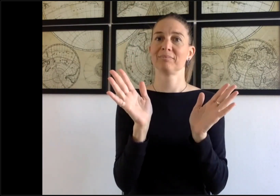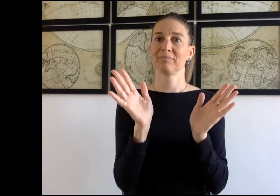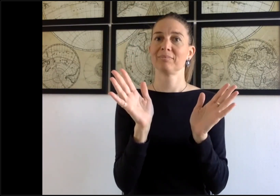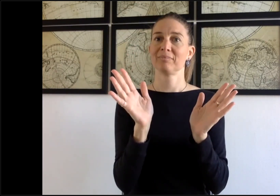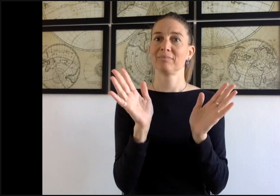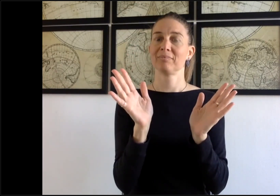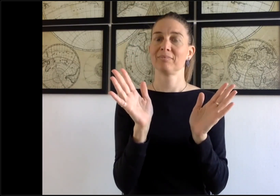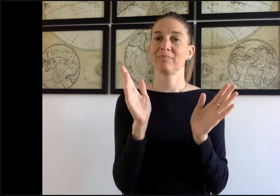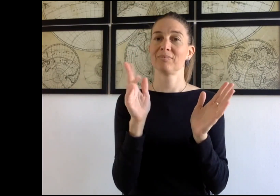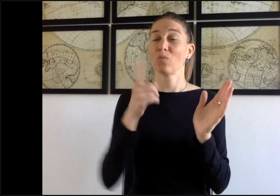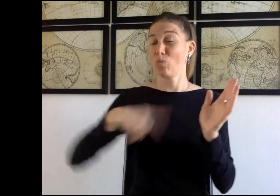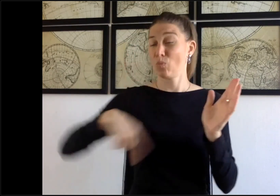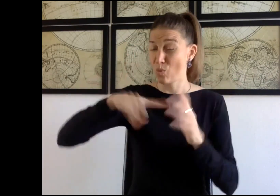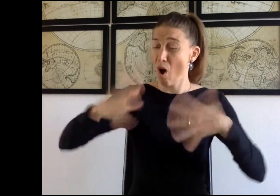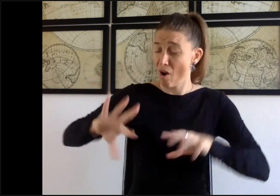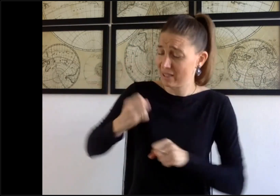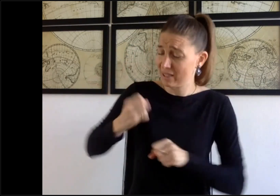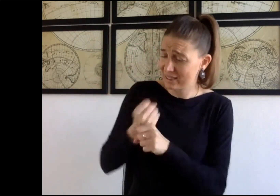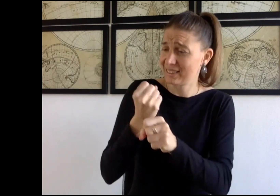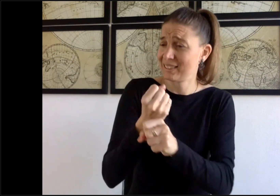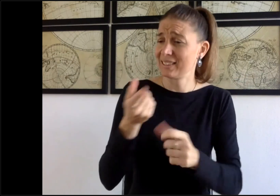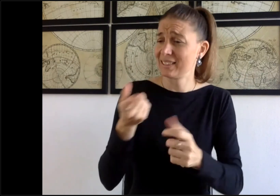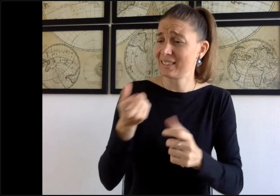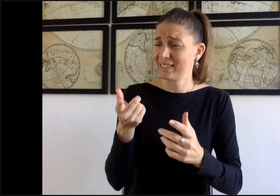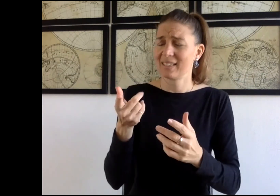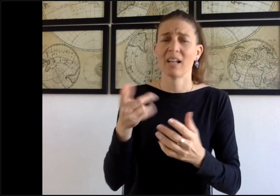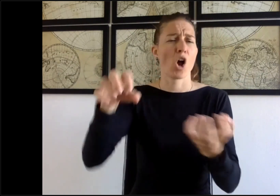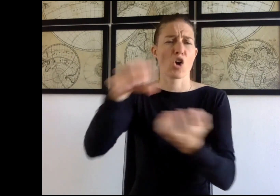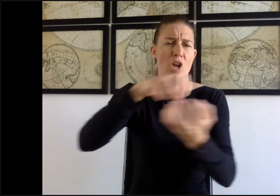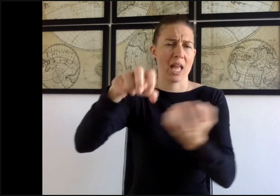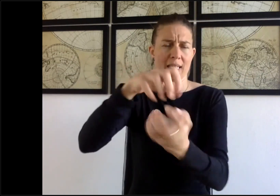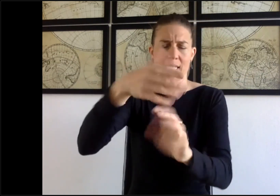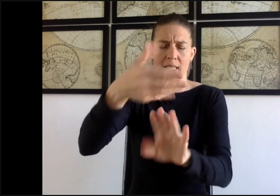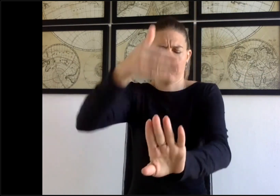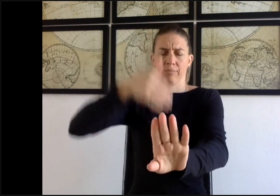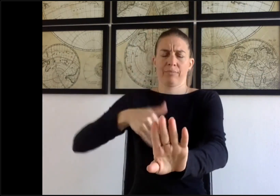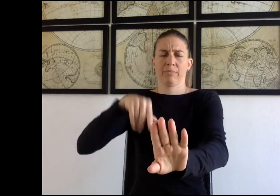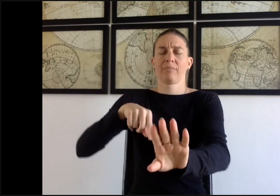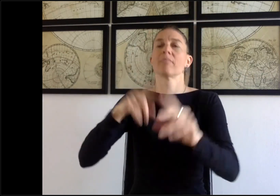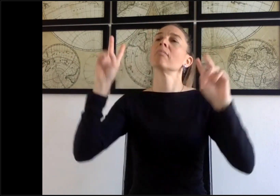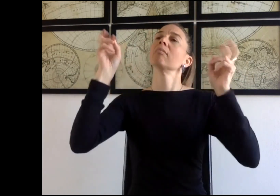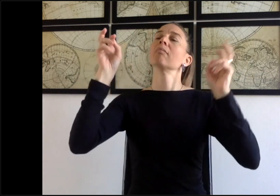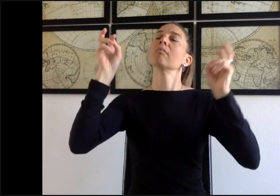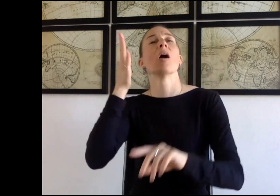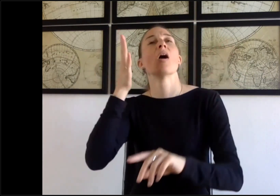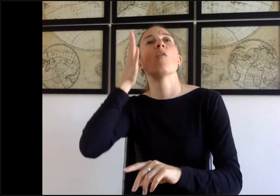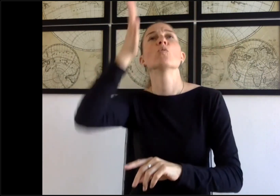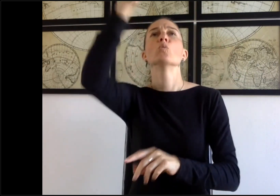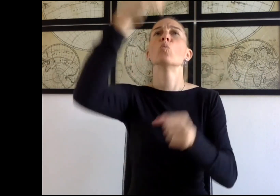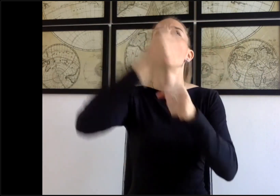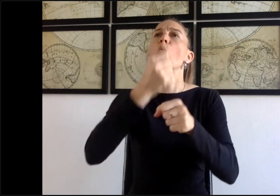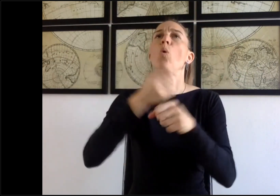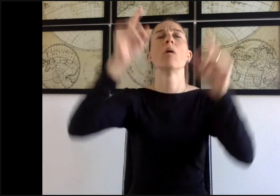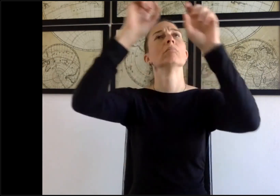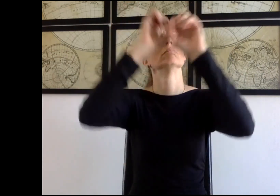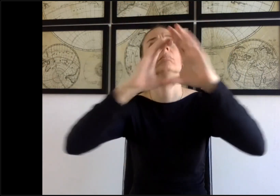which is the future of work, as it is driven by several mega trends that we are aware of. So one of the issues is